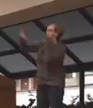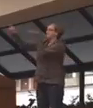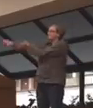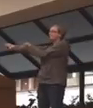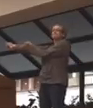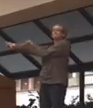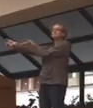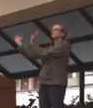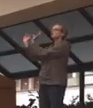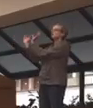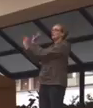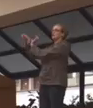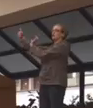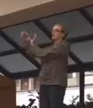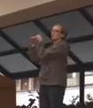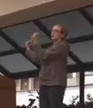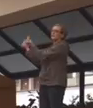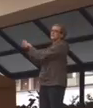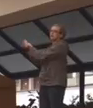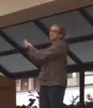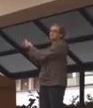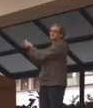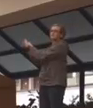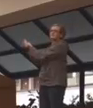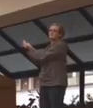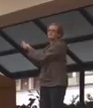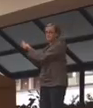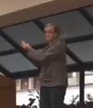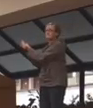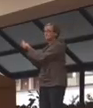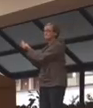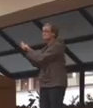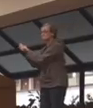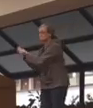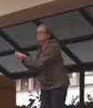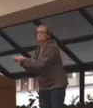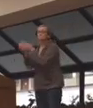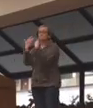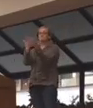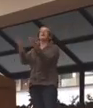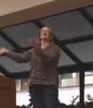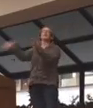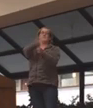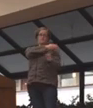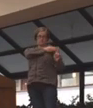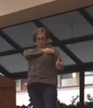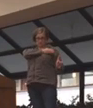So my suggestion is to pass the certification on to another organization.